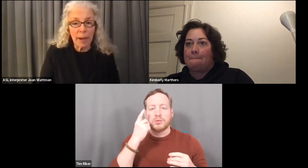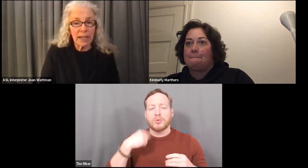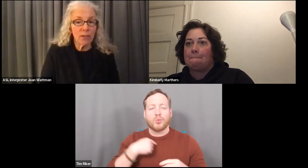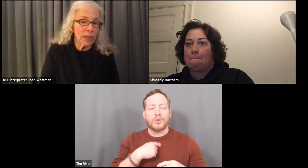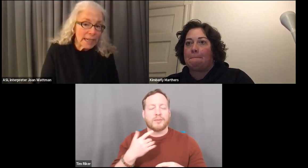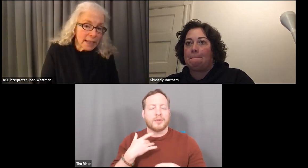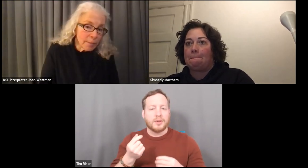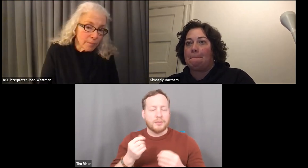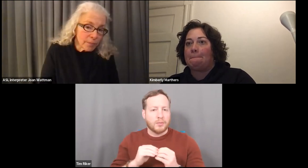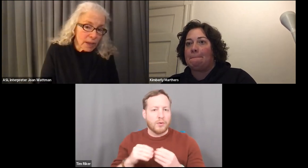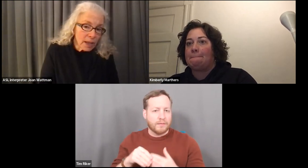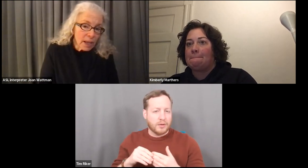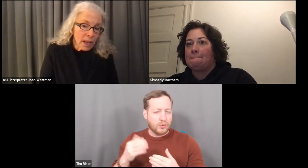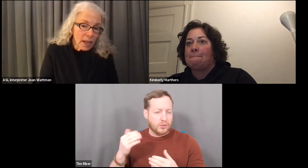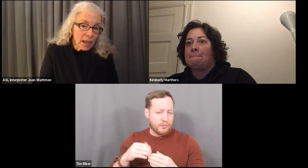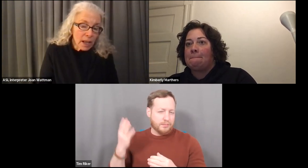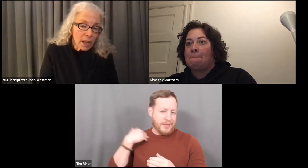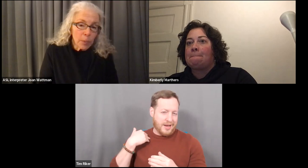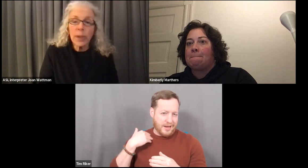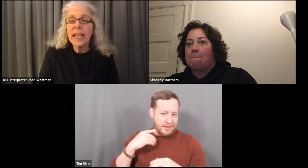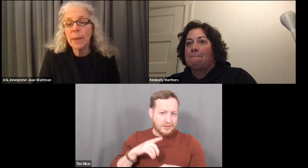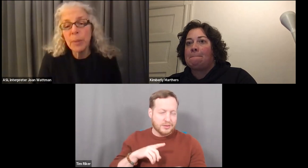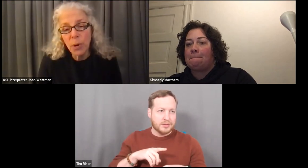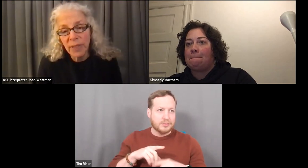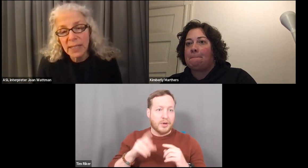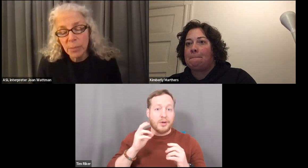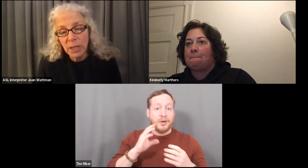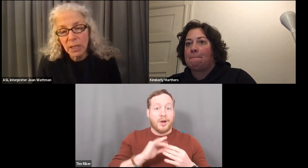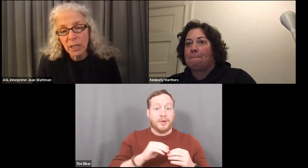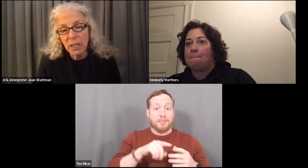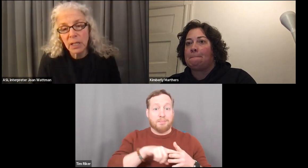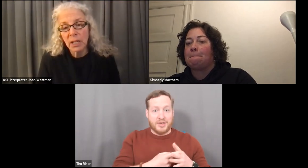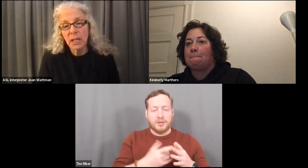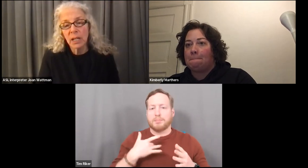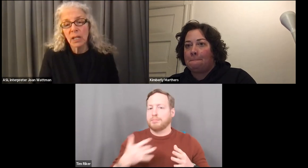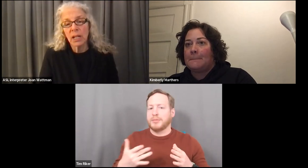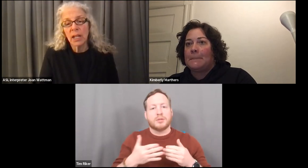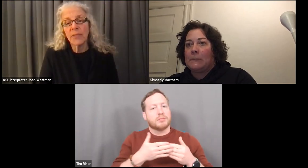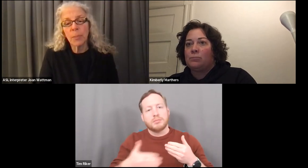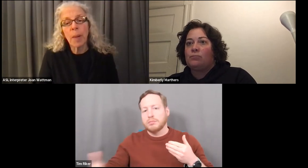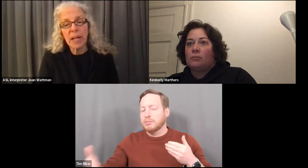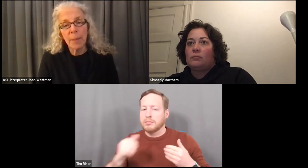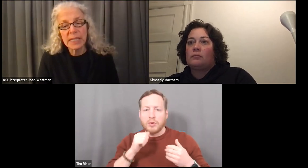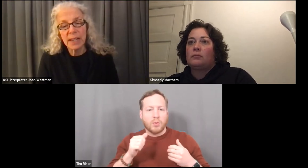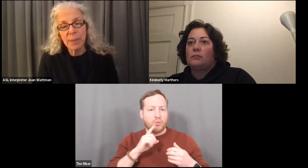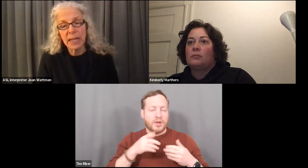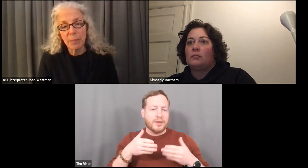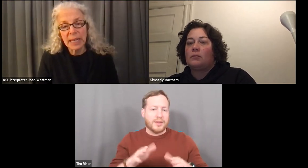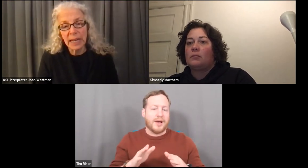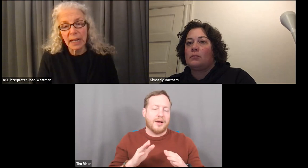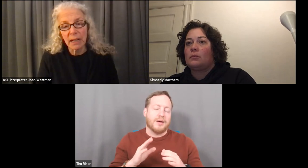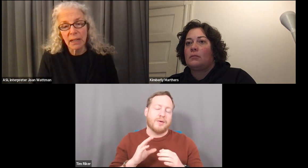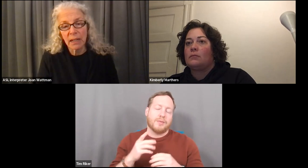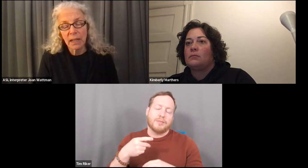and what might relate to them. But we can be more flexible. If the public comments have been in